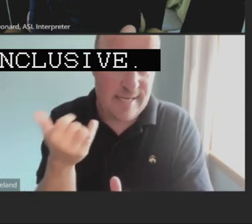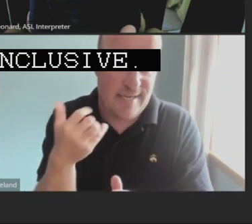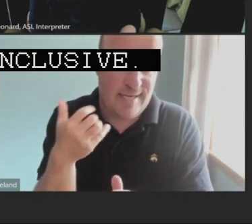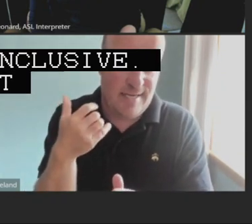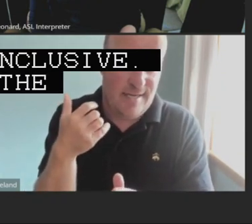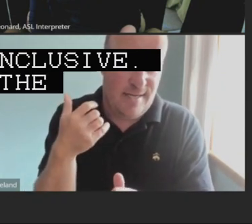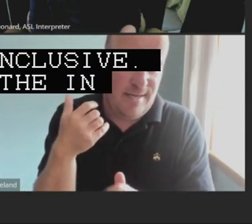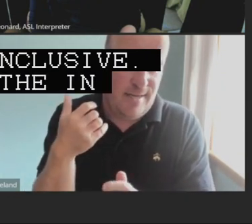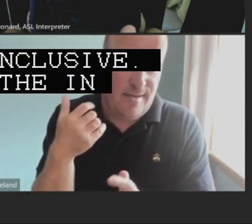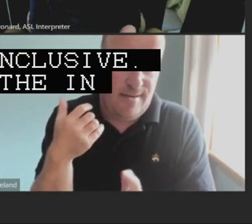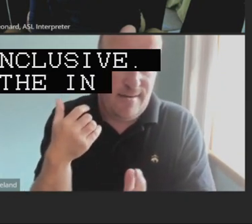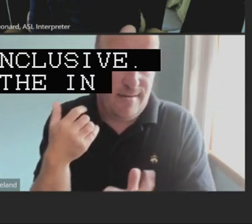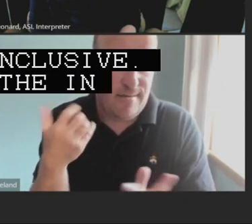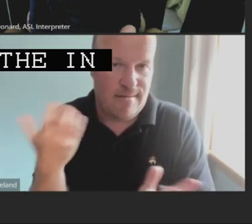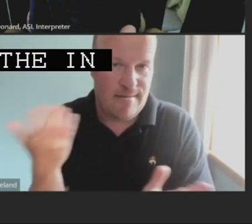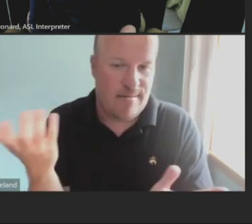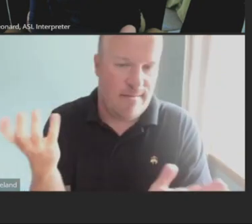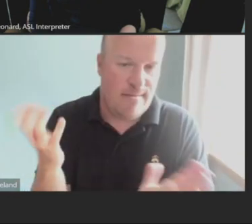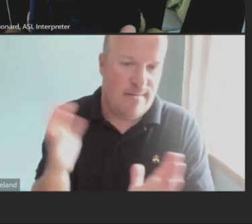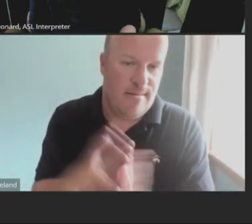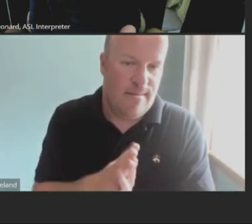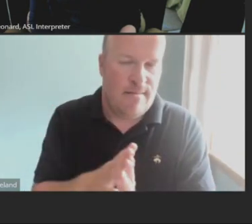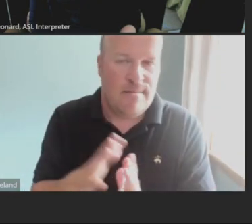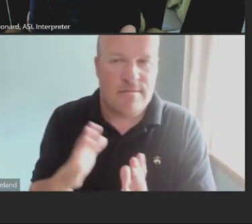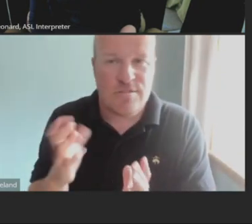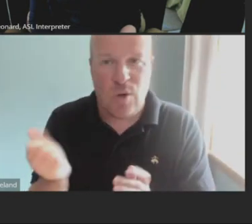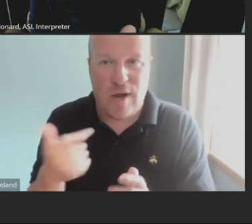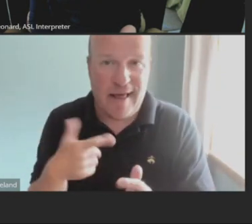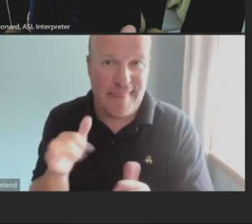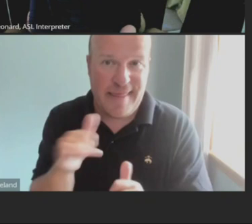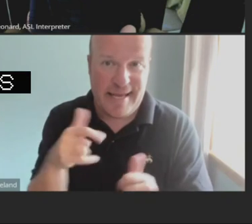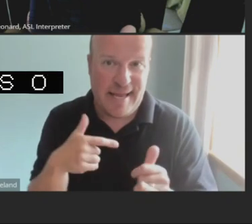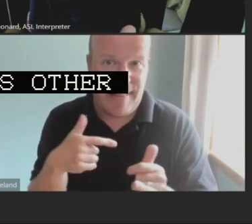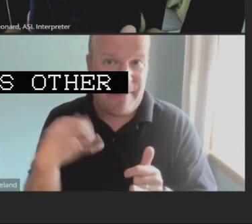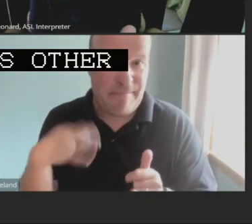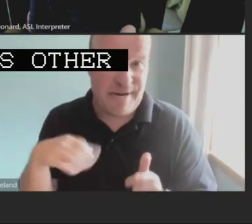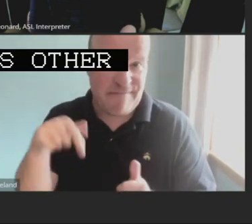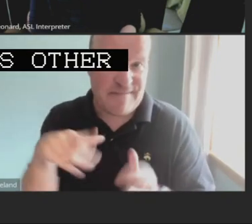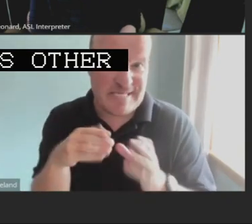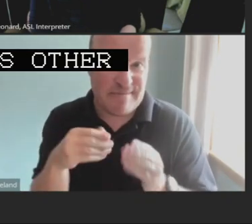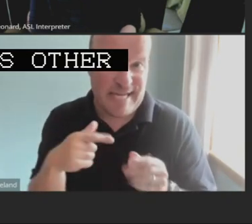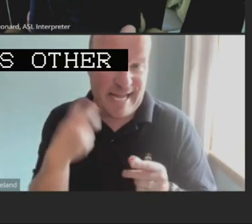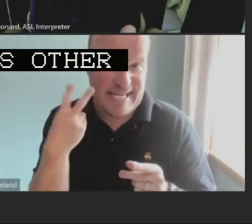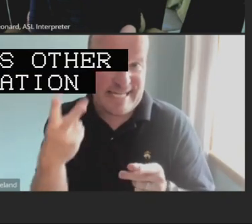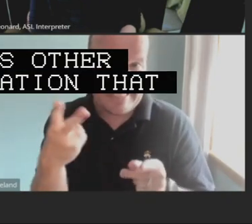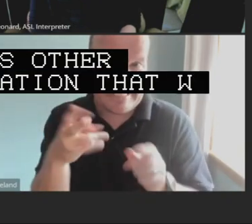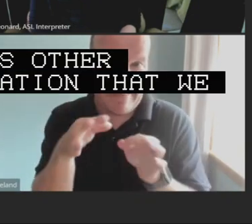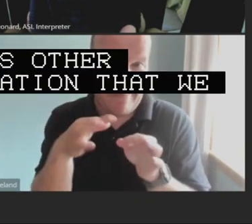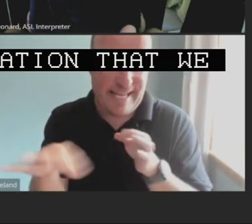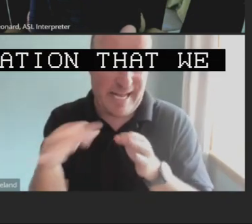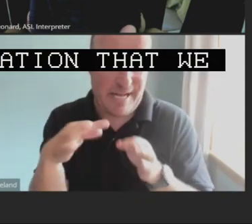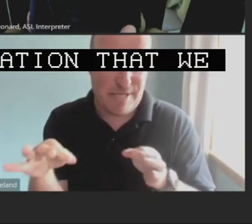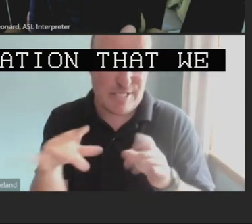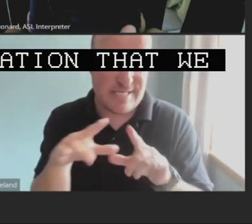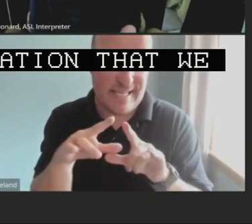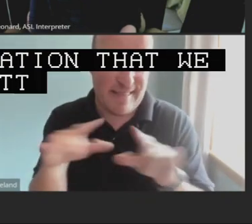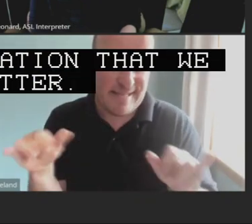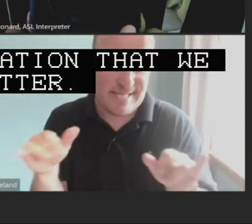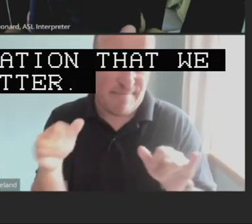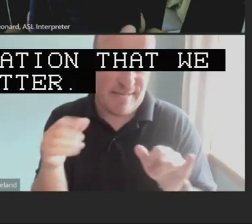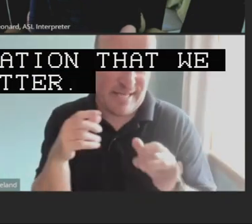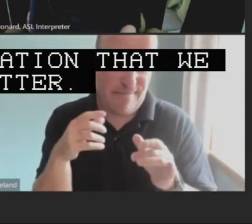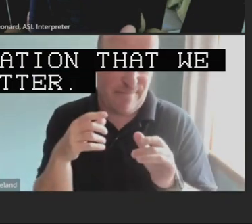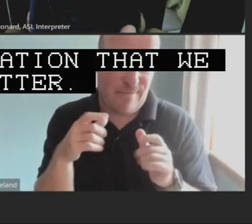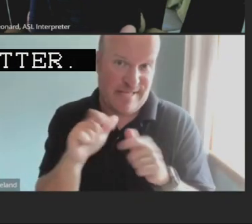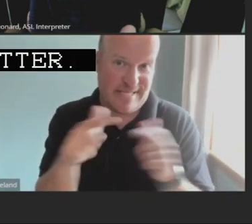I don't know if there's other examples of justifications that we could add to this letter, but anything that, any other benefits